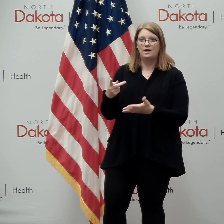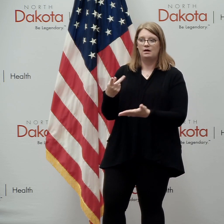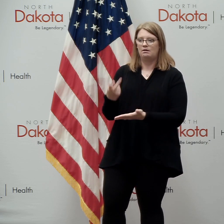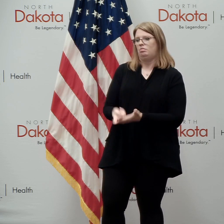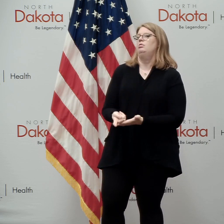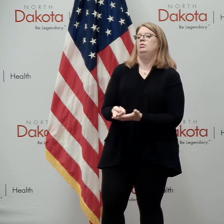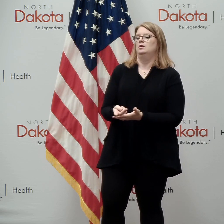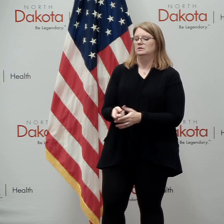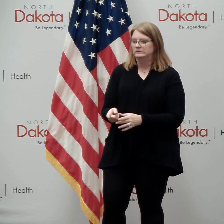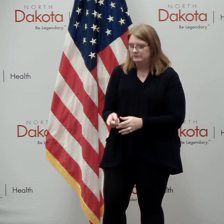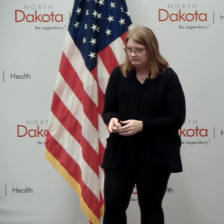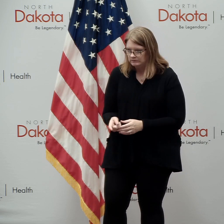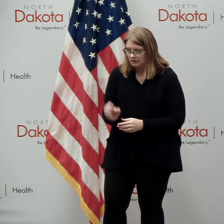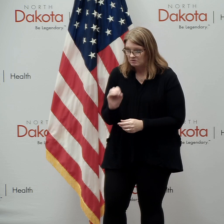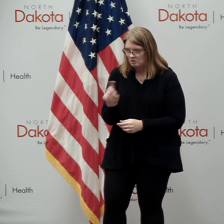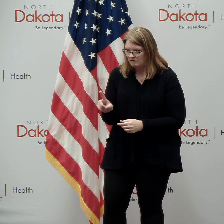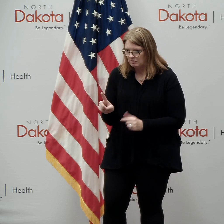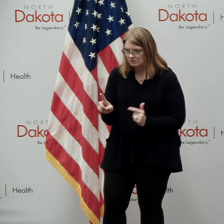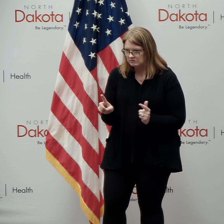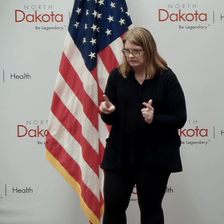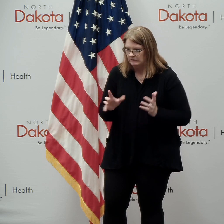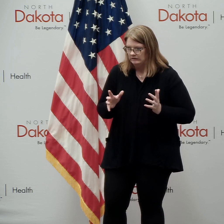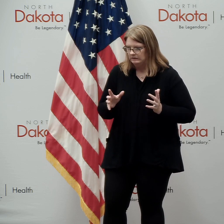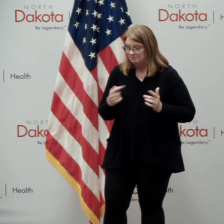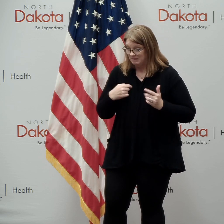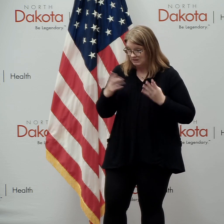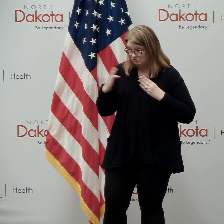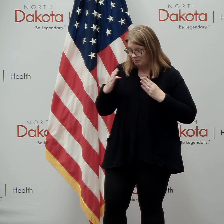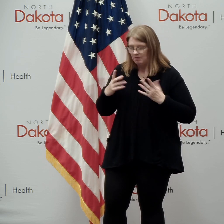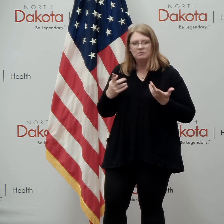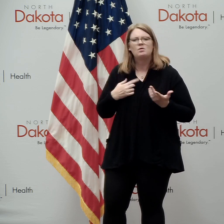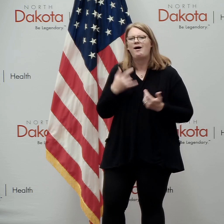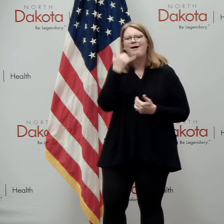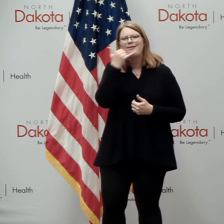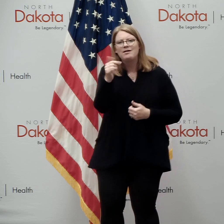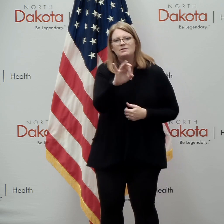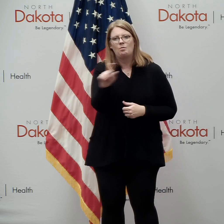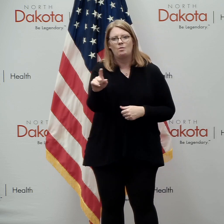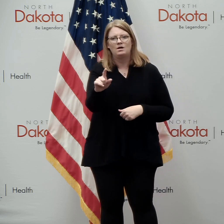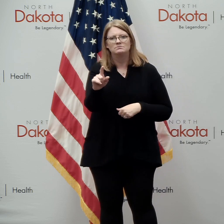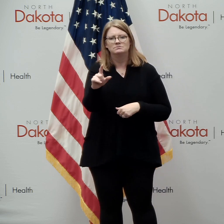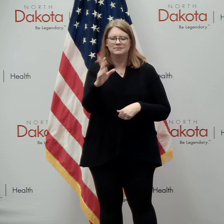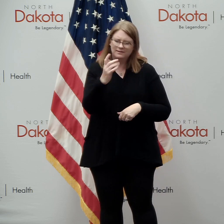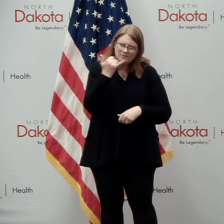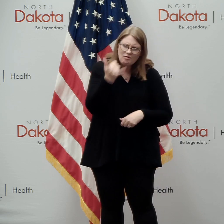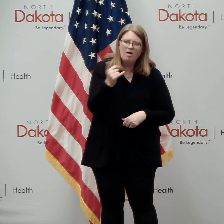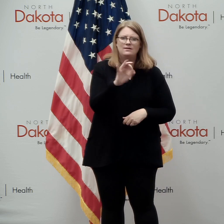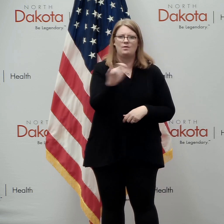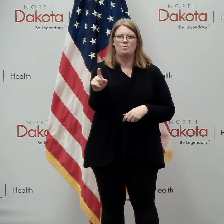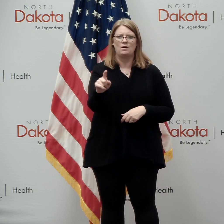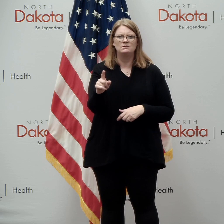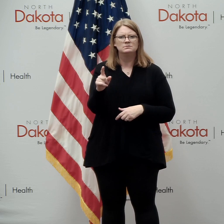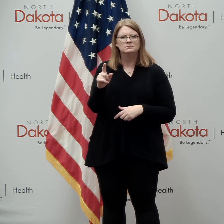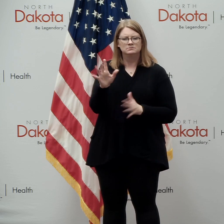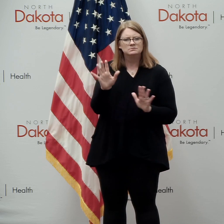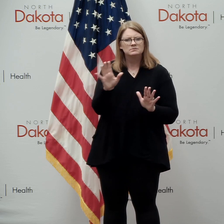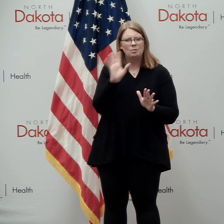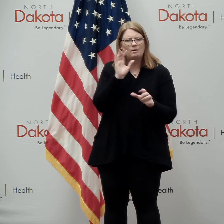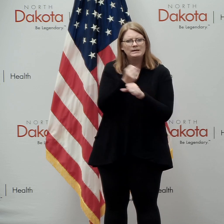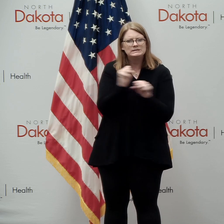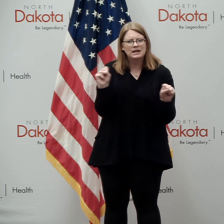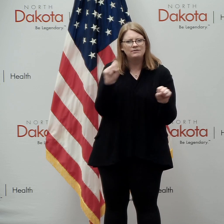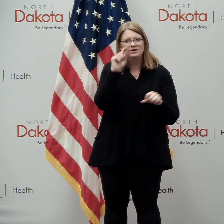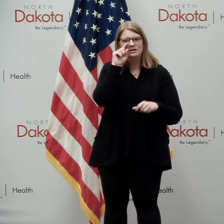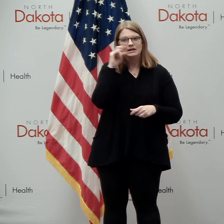calling 911, go ahead and call. You'll be protected. You can save a life. And also, if you're someone who